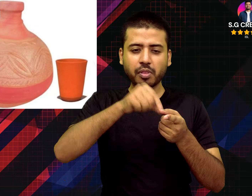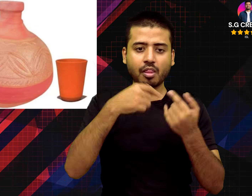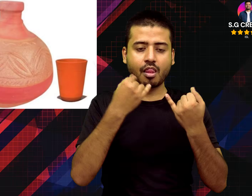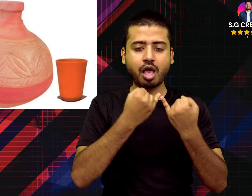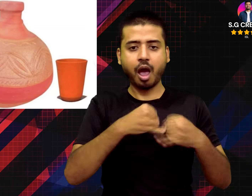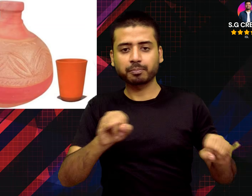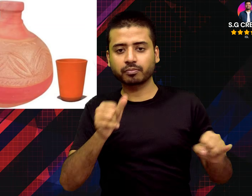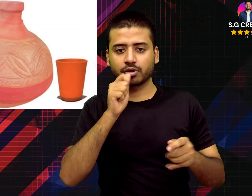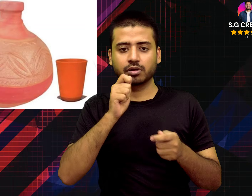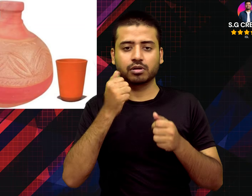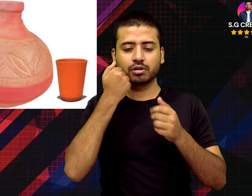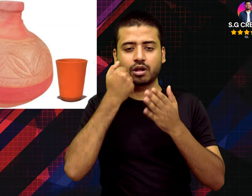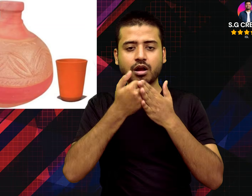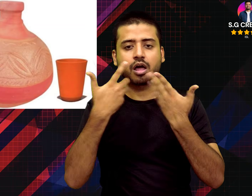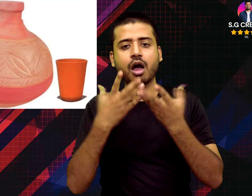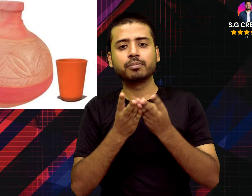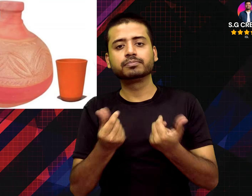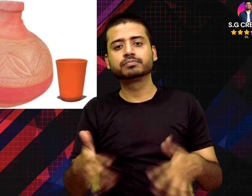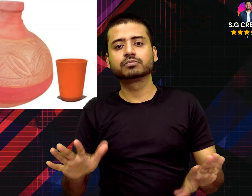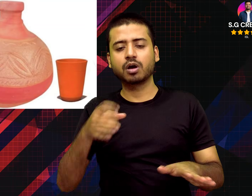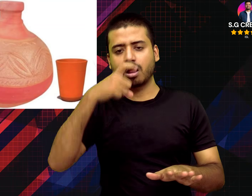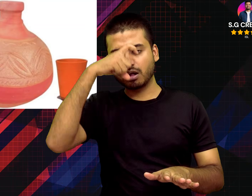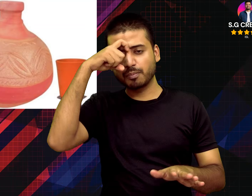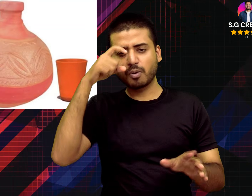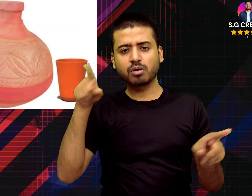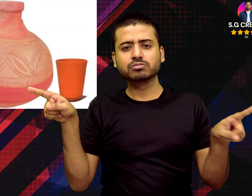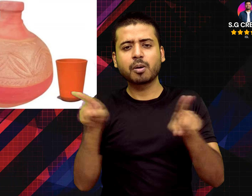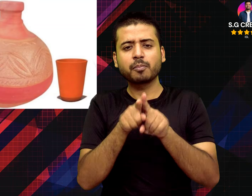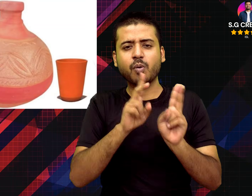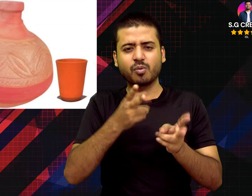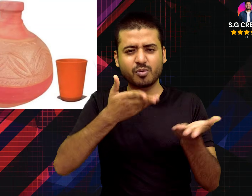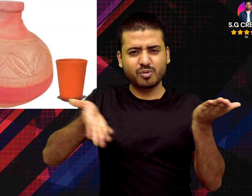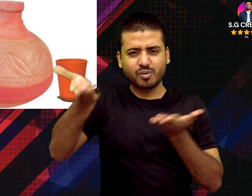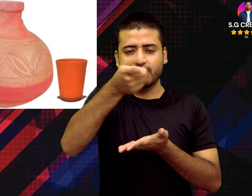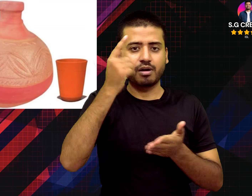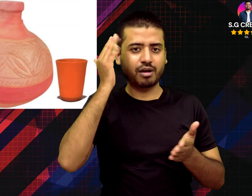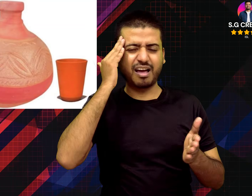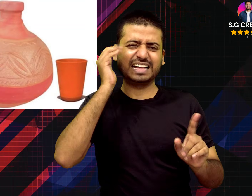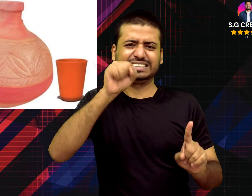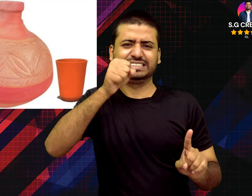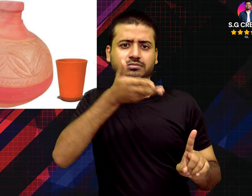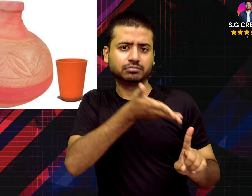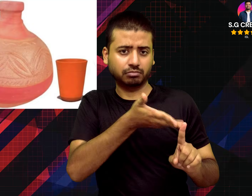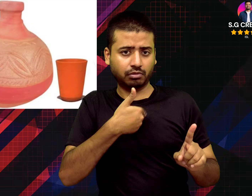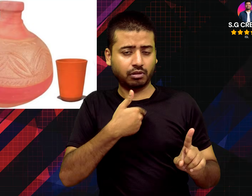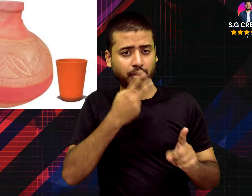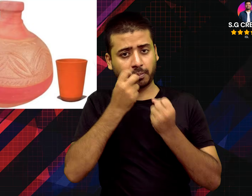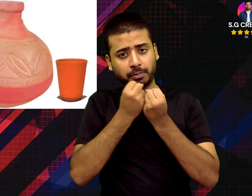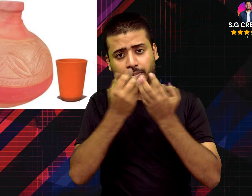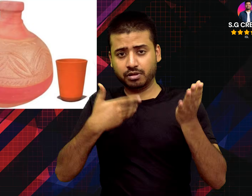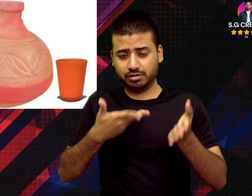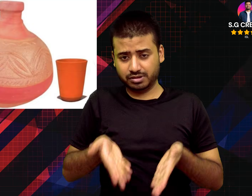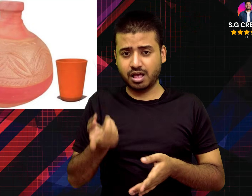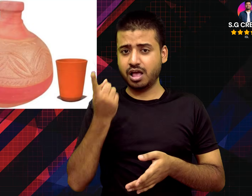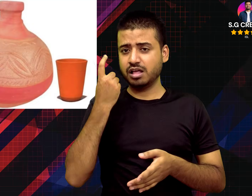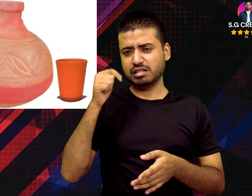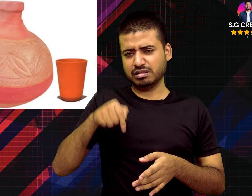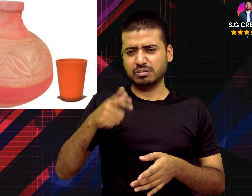become dirty in a superficial sense, its fundamental physical and chemical mechanisms are severely disrupted. Understanding